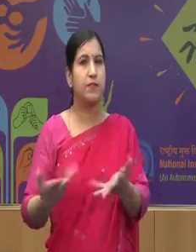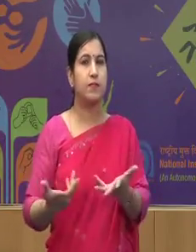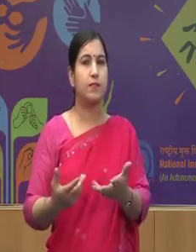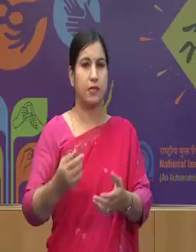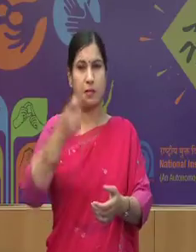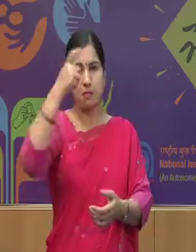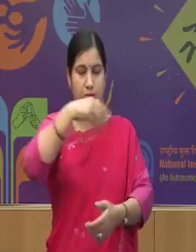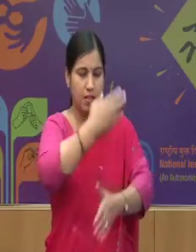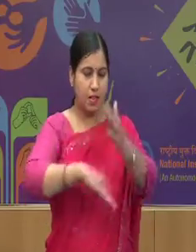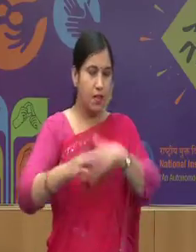disabled,